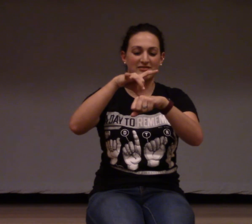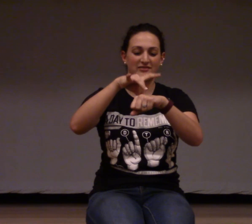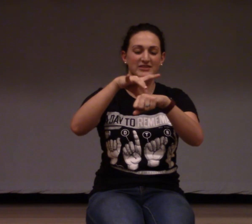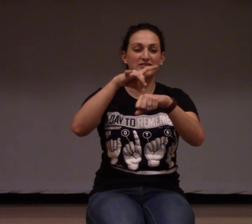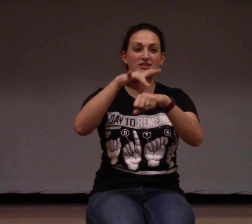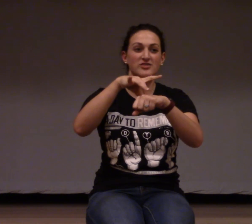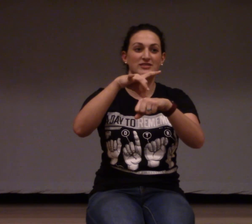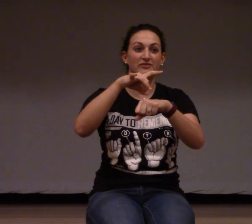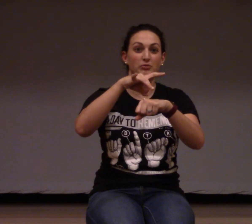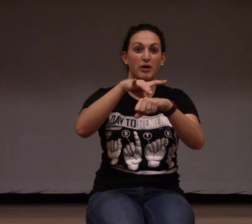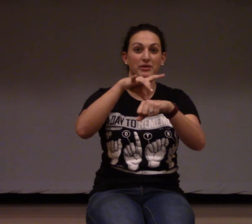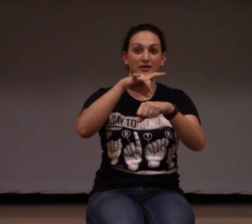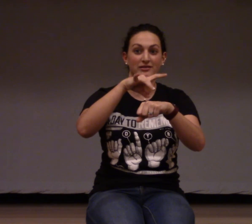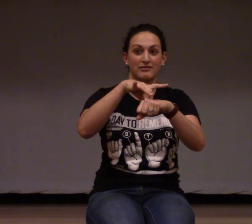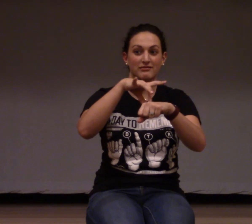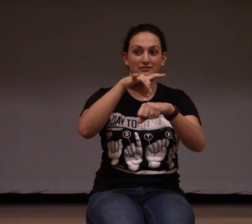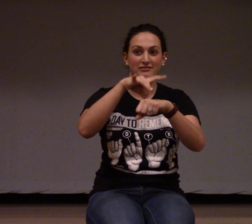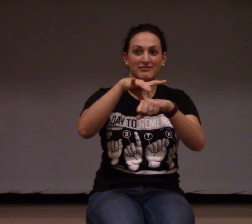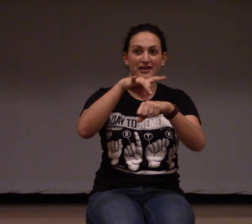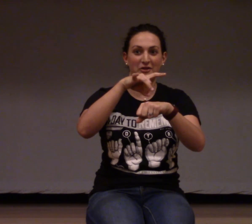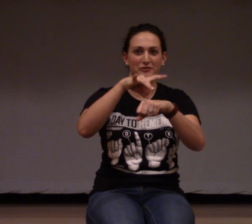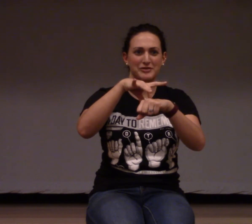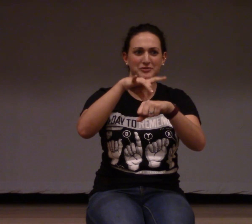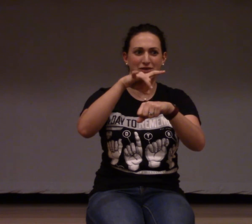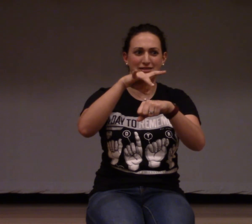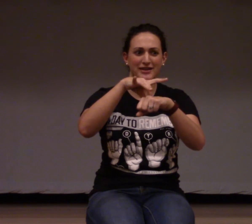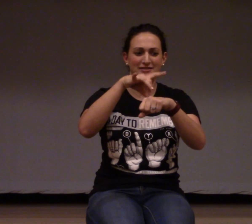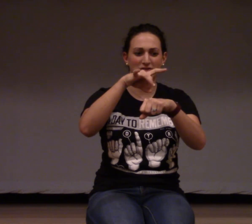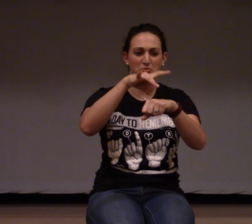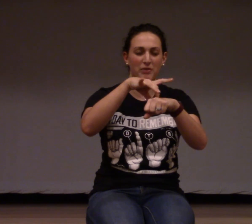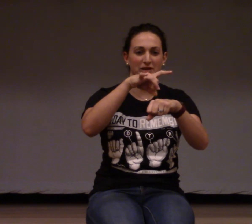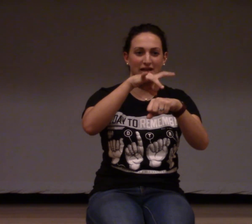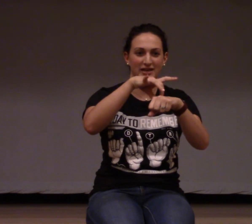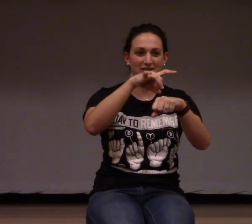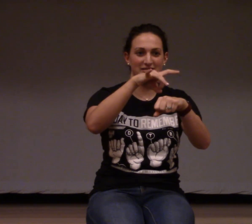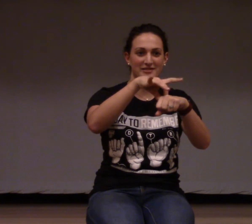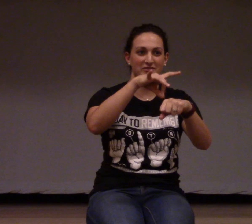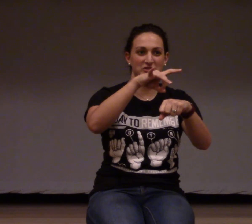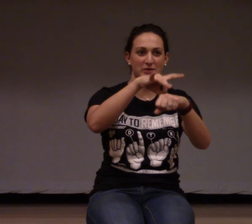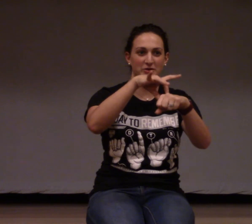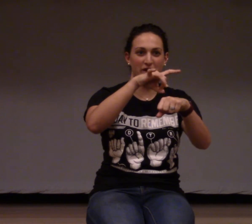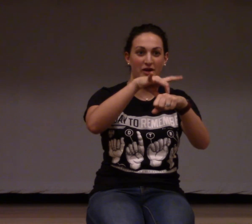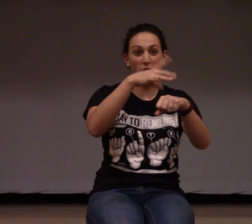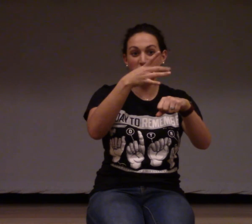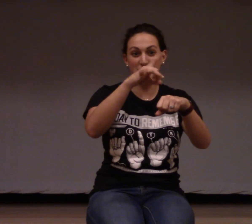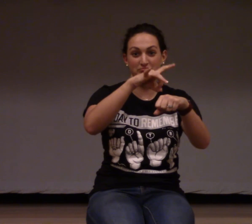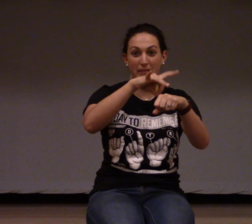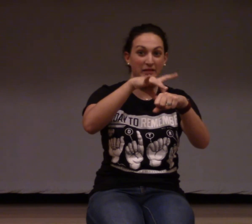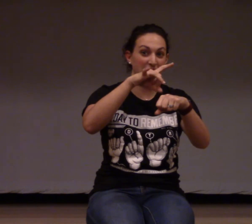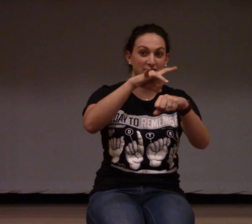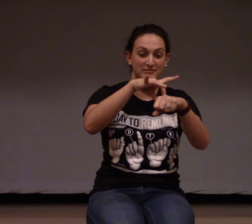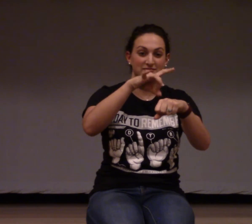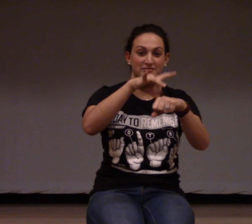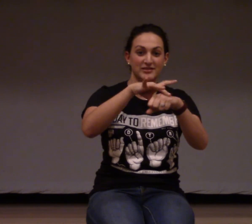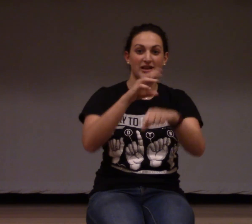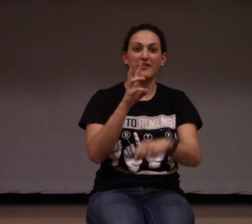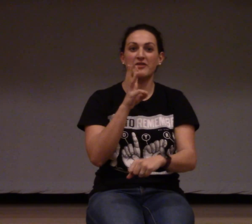This is also the sign for pumpkin. I don't know if I told you guys that. So pumpkin, you just want to do that. Or just melon. And then if you want